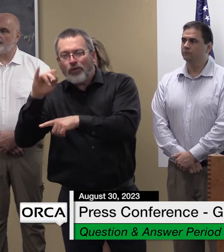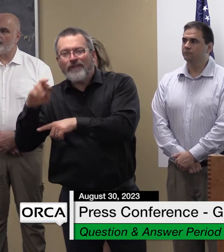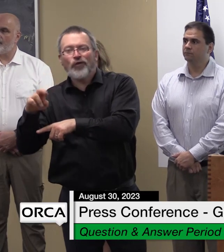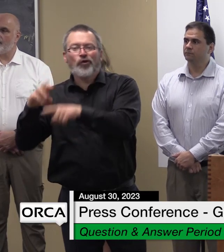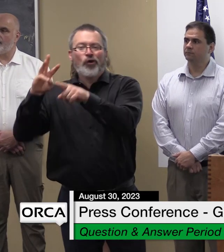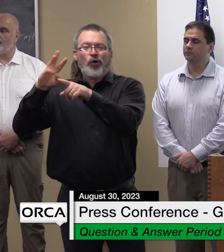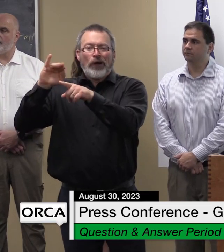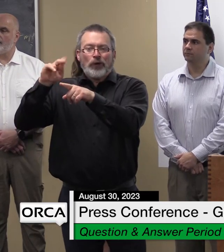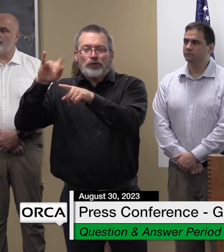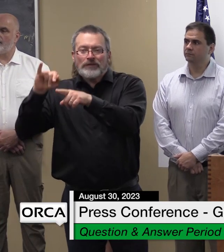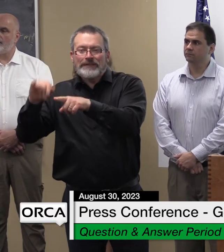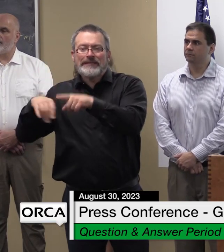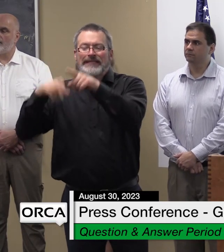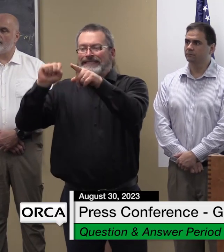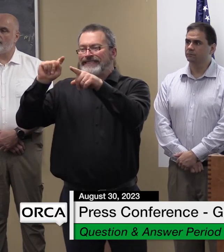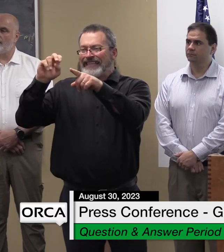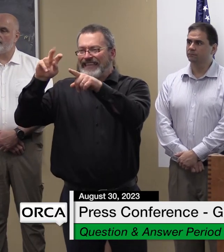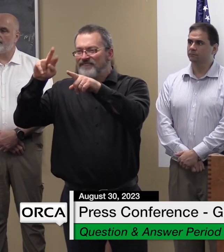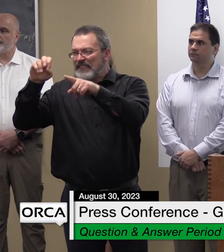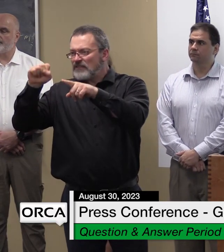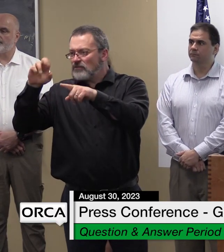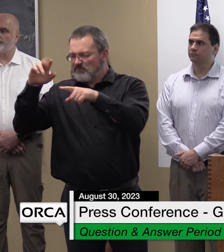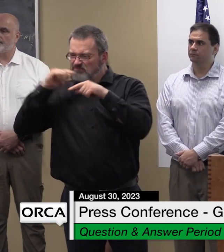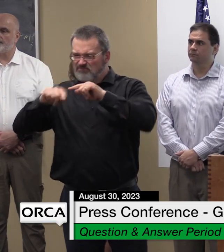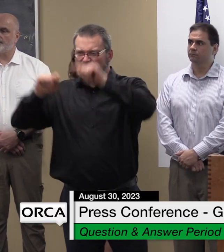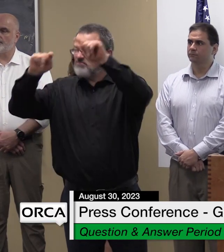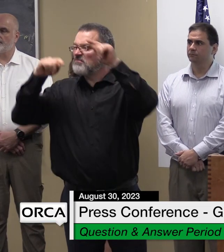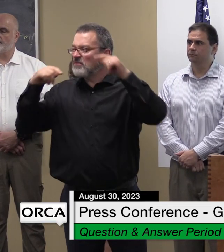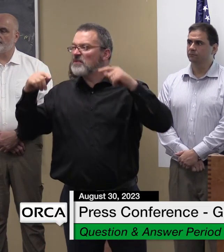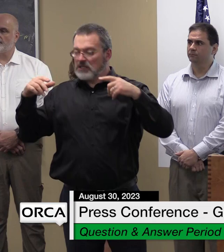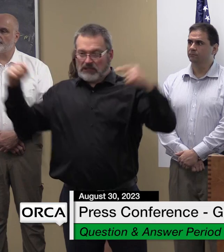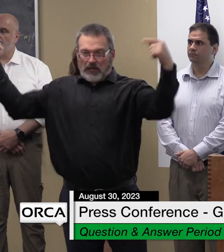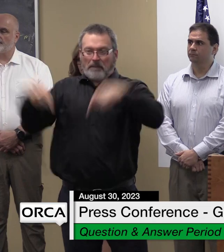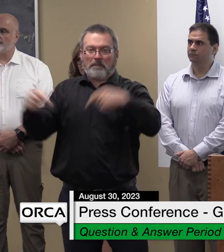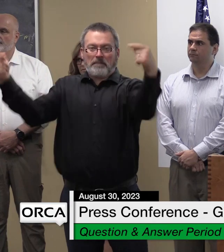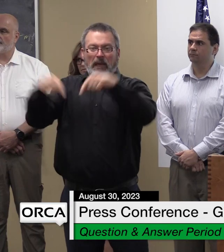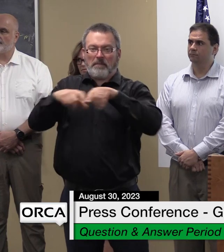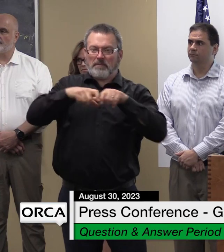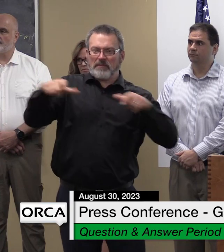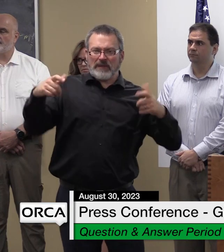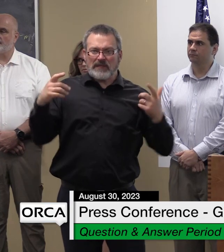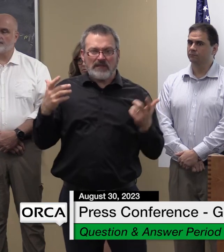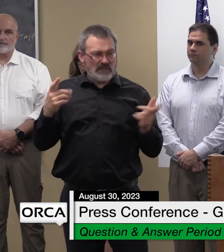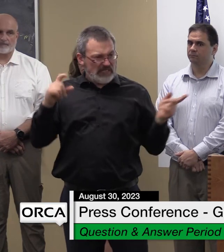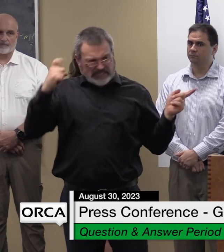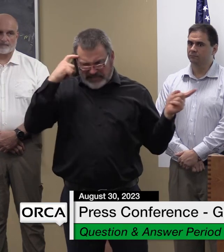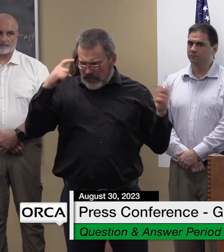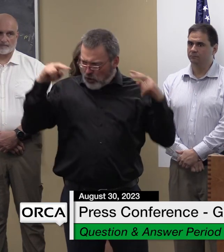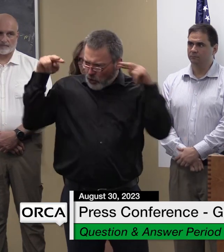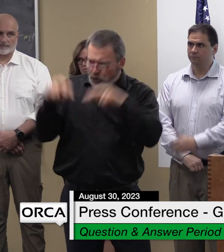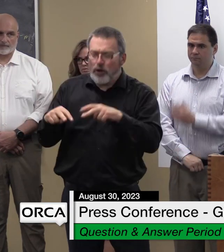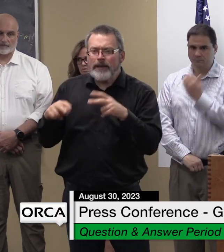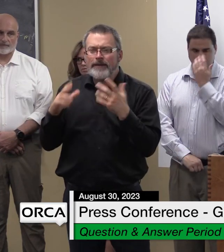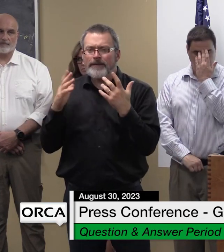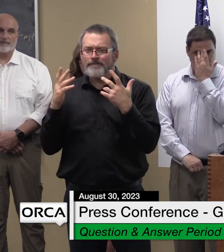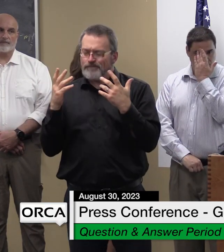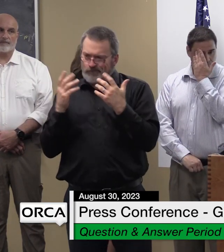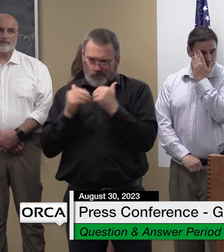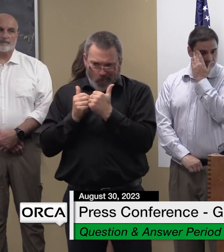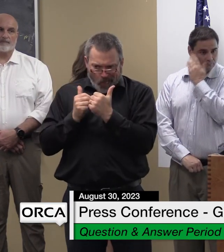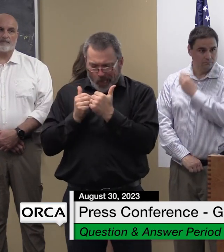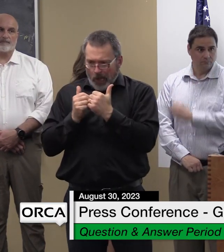How do you think the community, but also the state, should be able to start wrapping our head around some of these costs